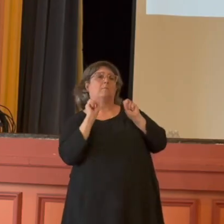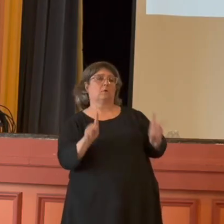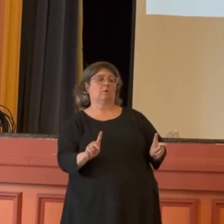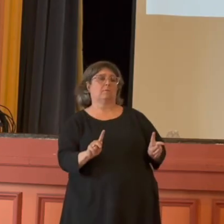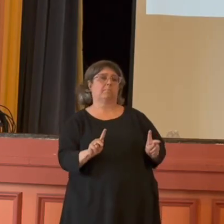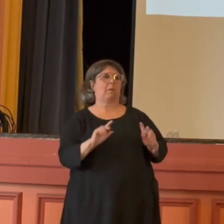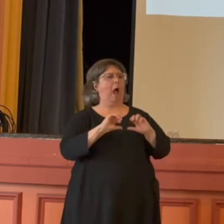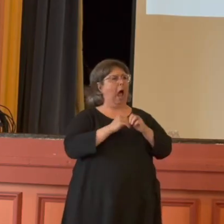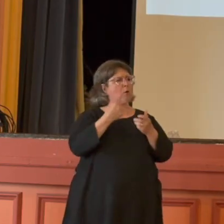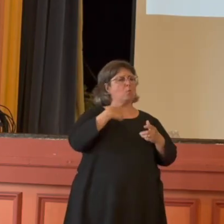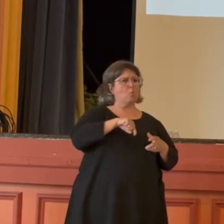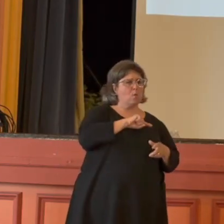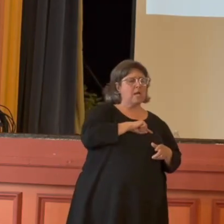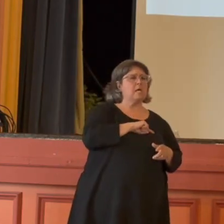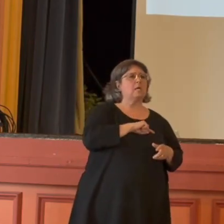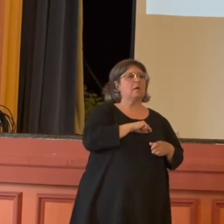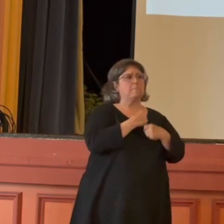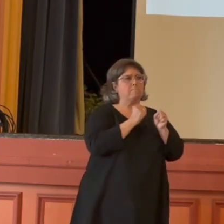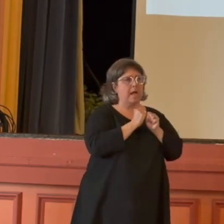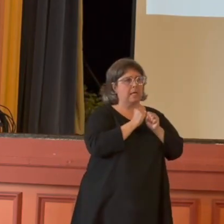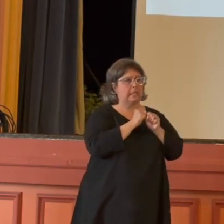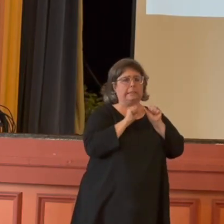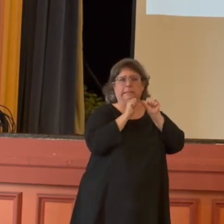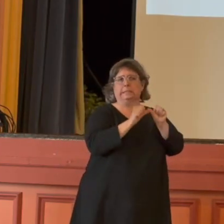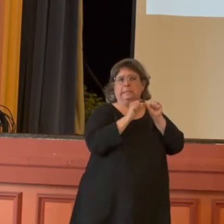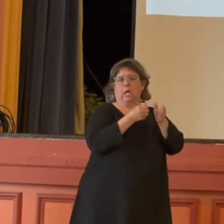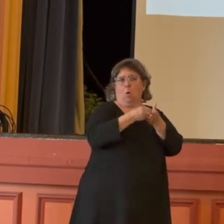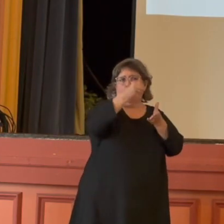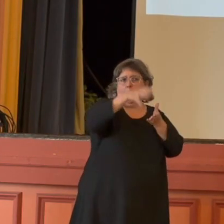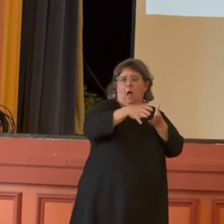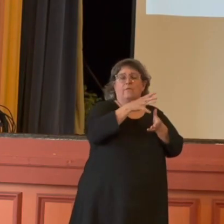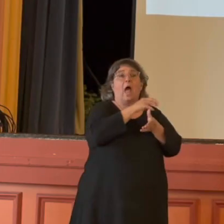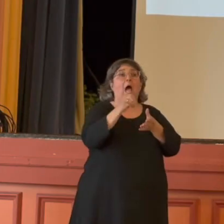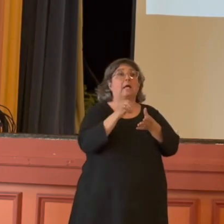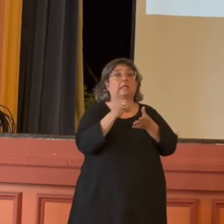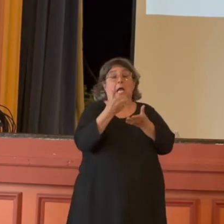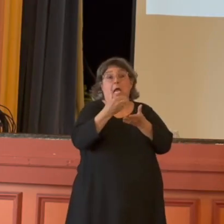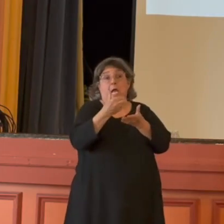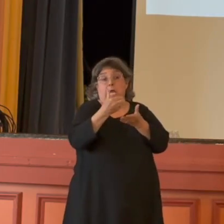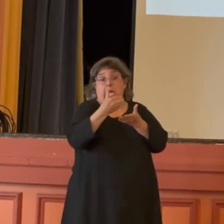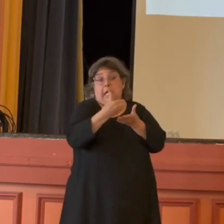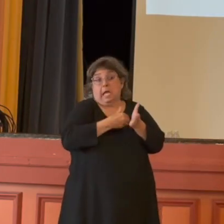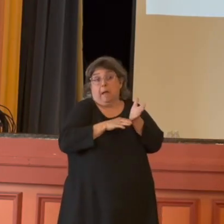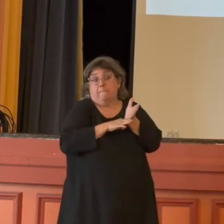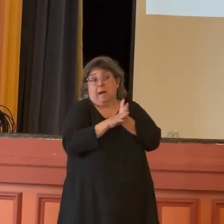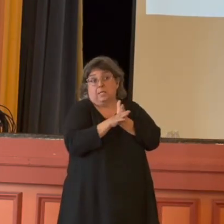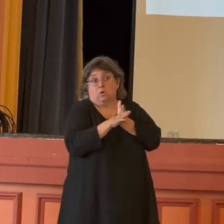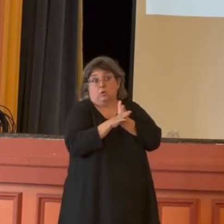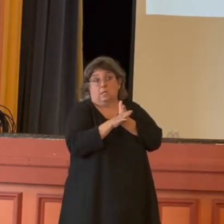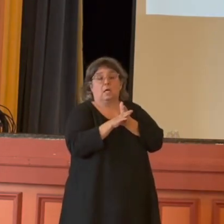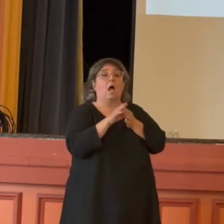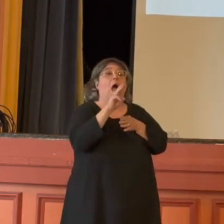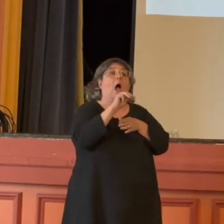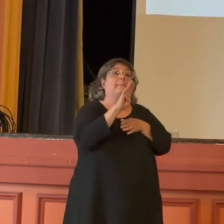opportunities? How do we create that sustainable wealth creation and getting those minority MWBE